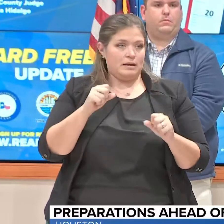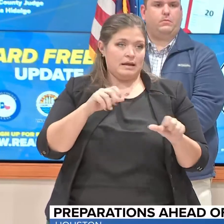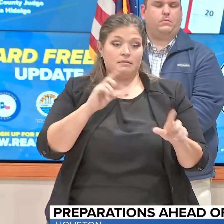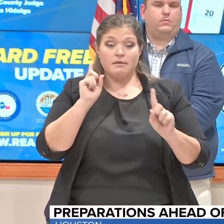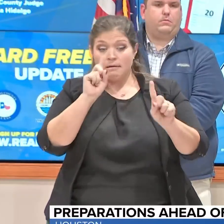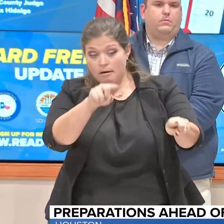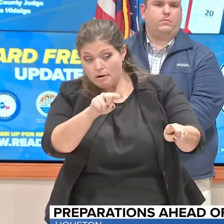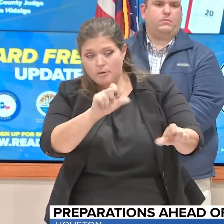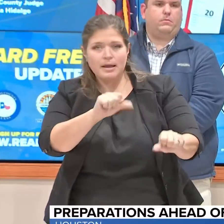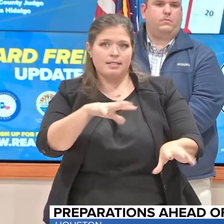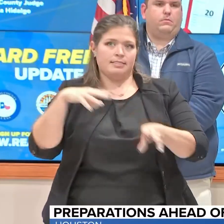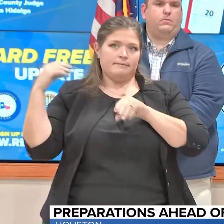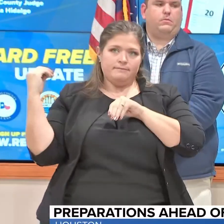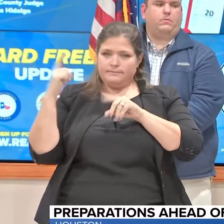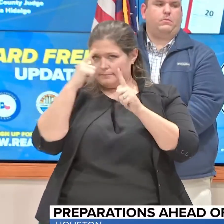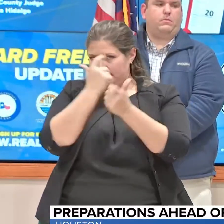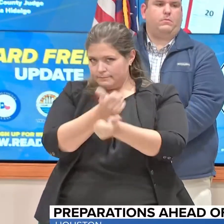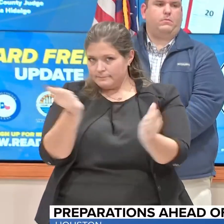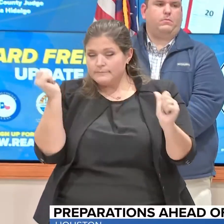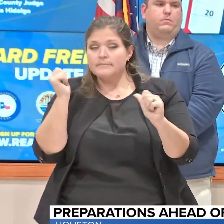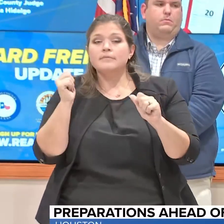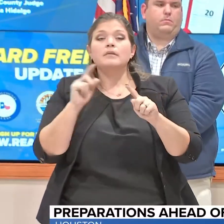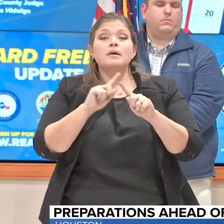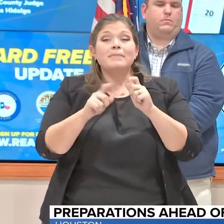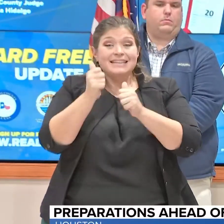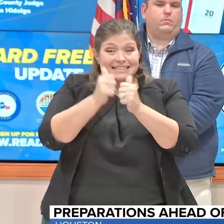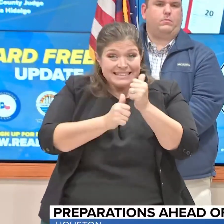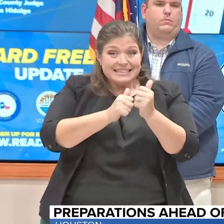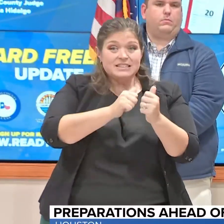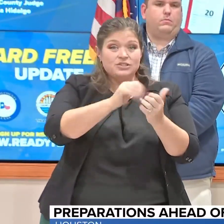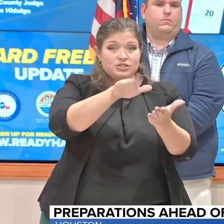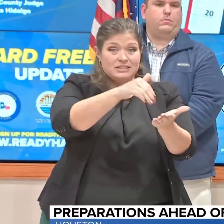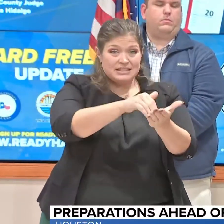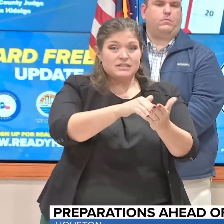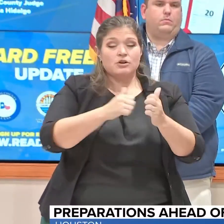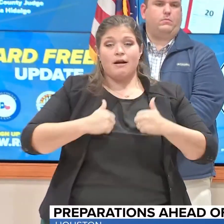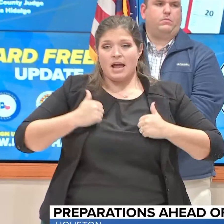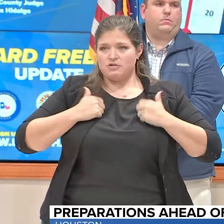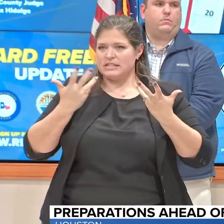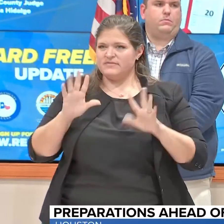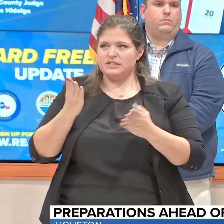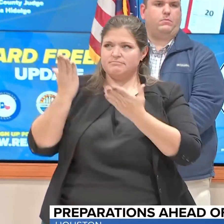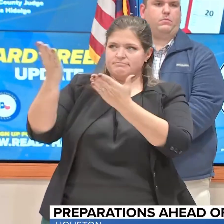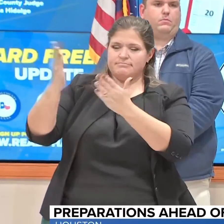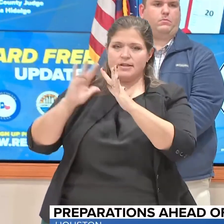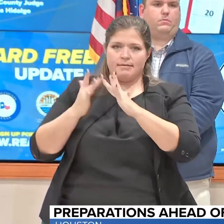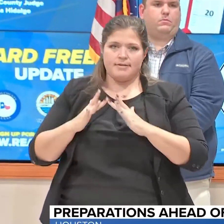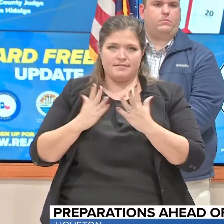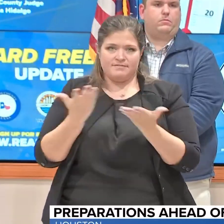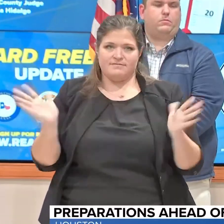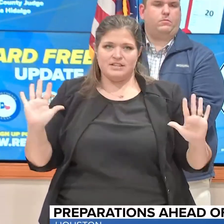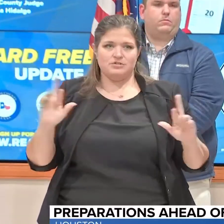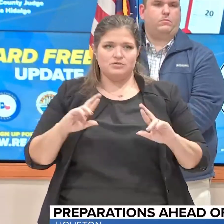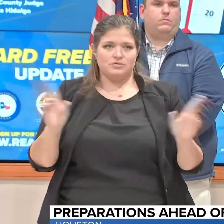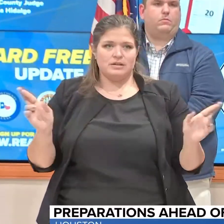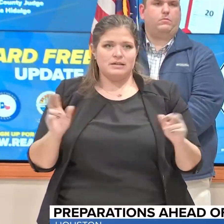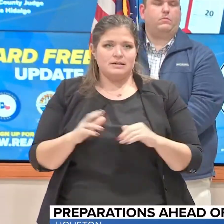those centers, those addresses, locations are online already. Okay?